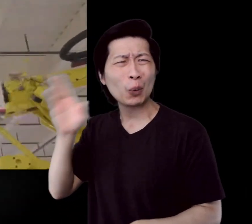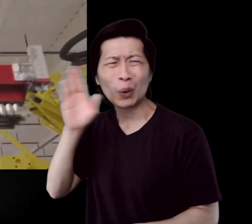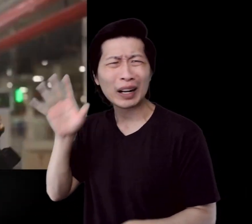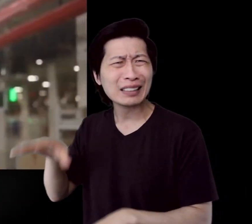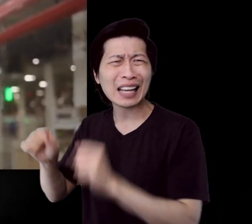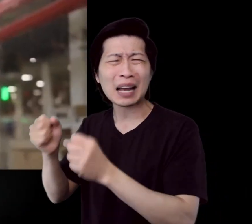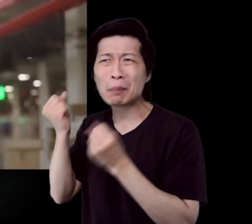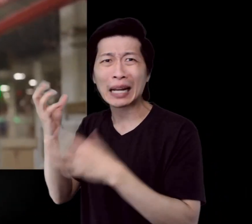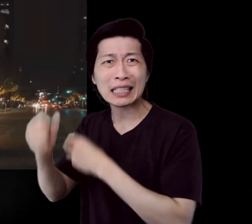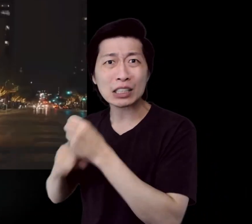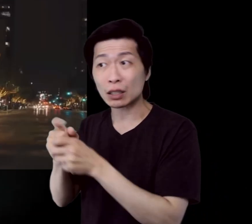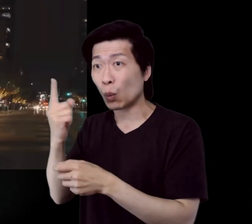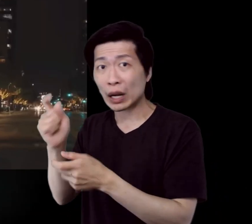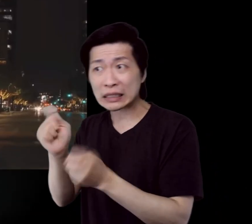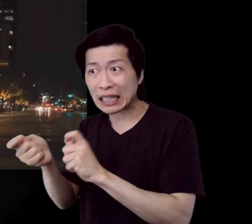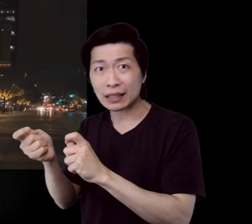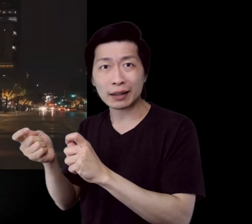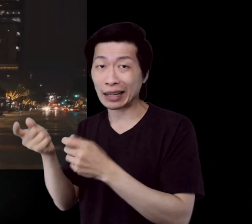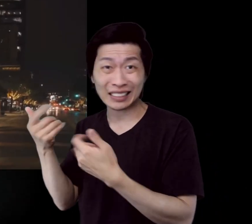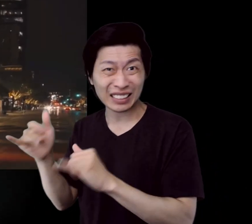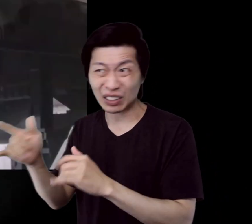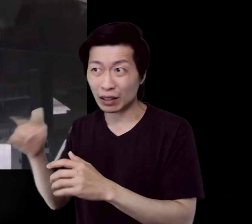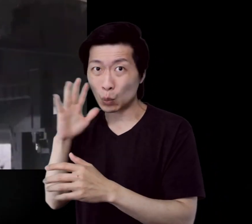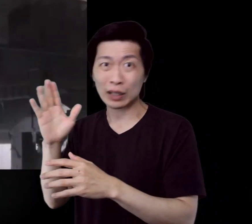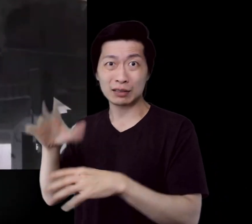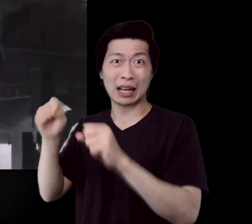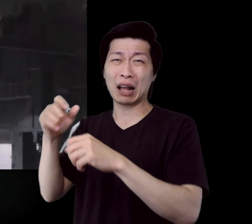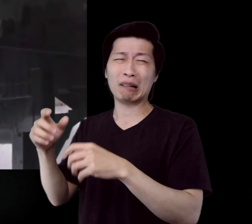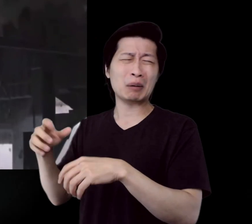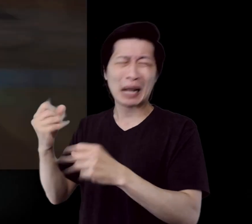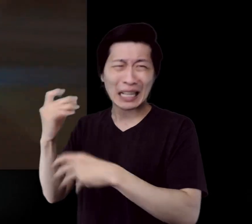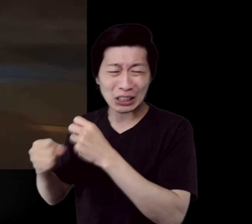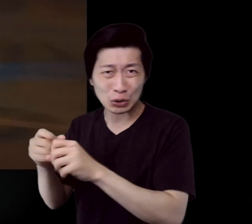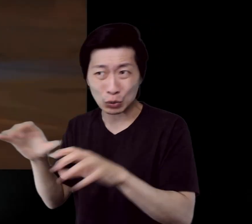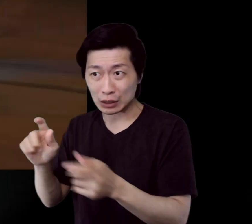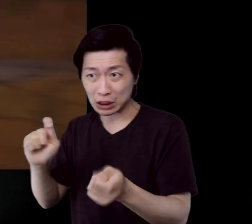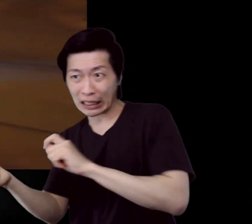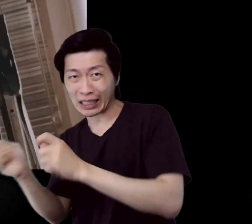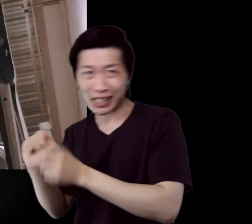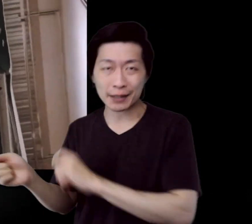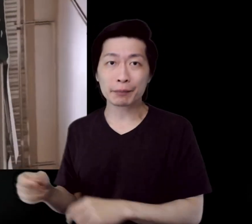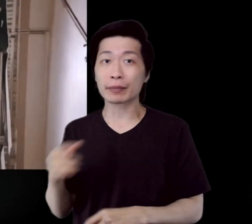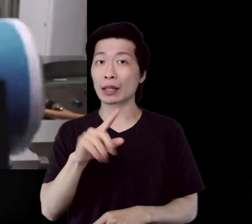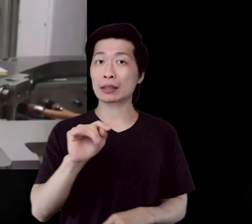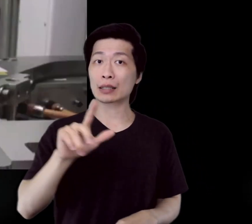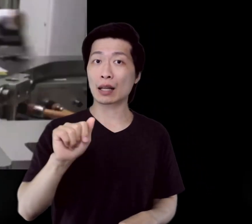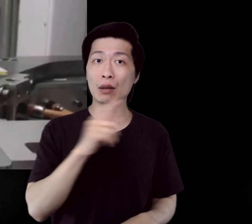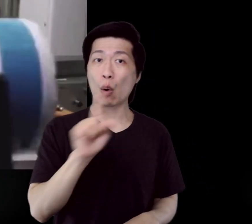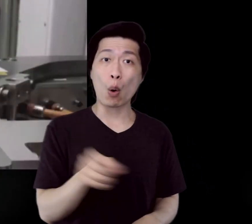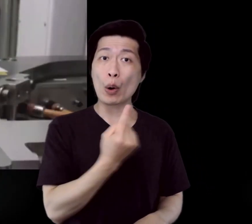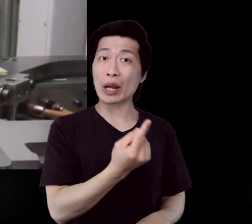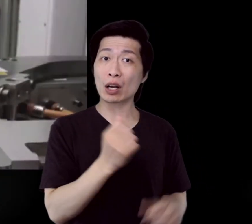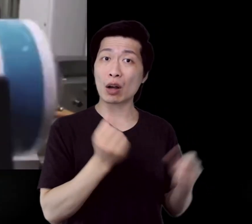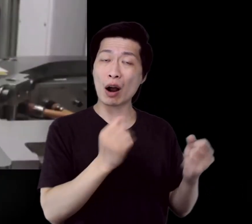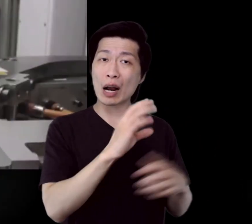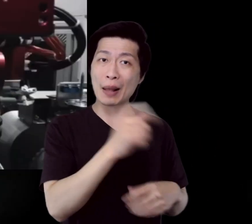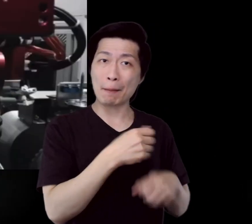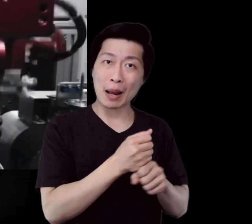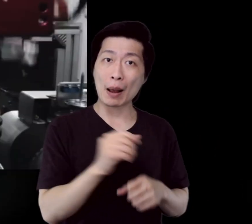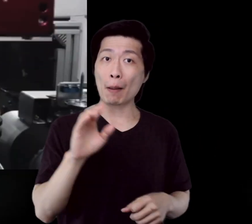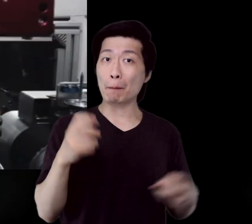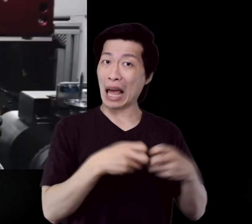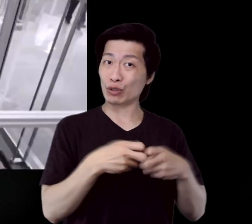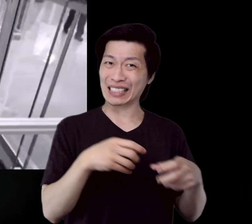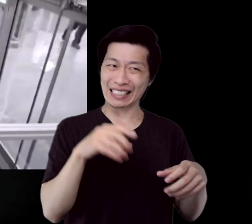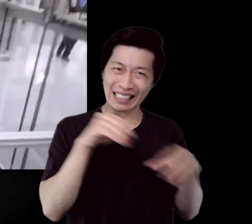years to do and still do today. And Tesla is the only car company that is making their batteries in the same